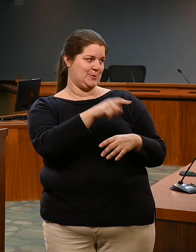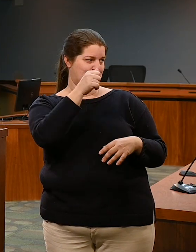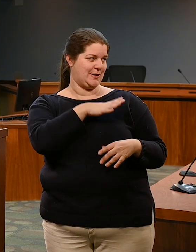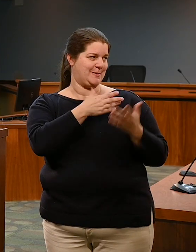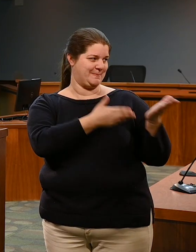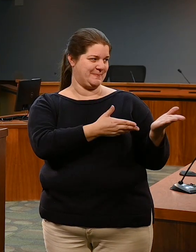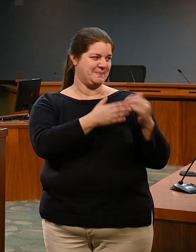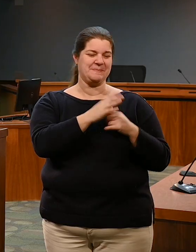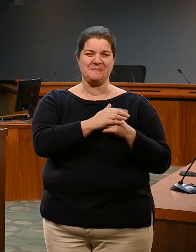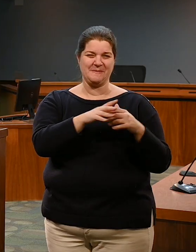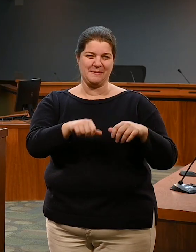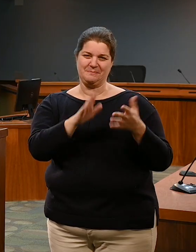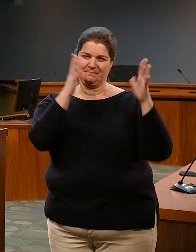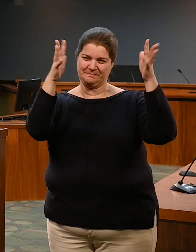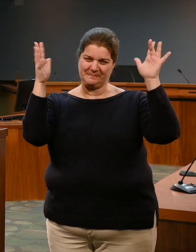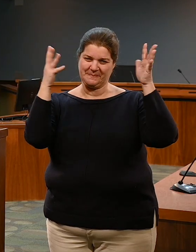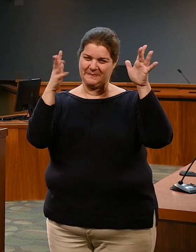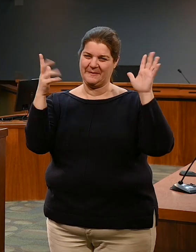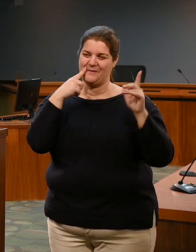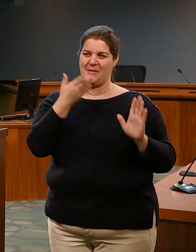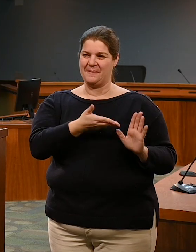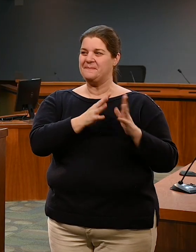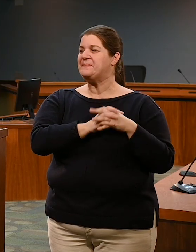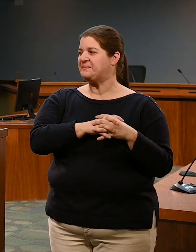of applause.